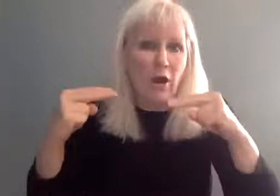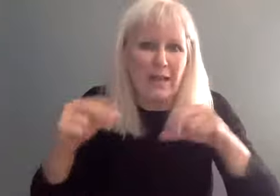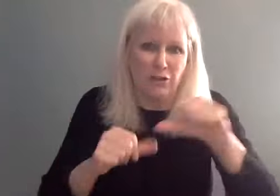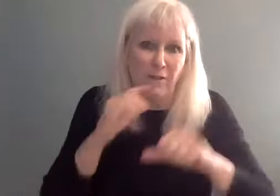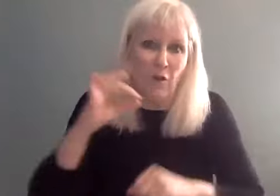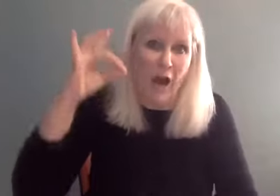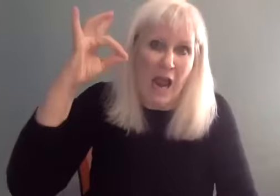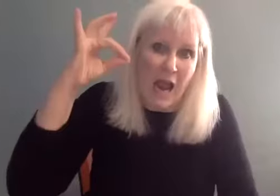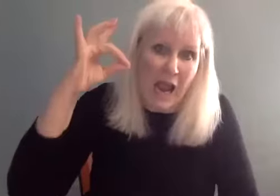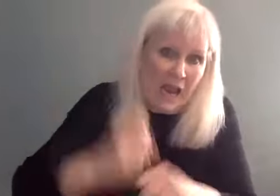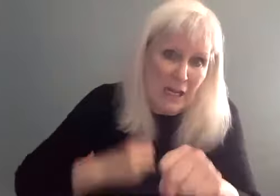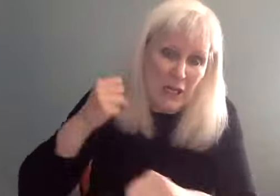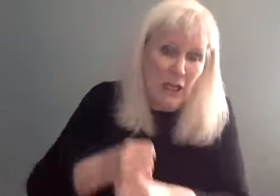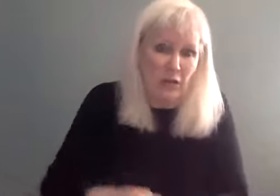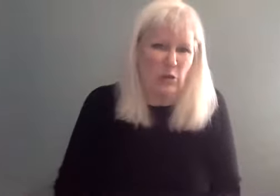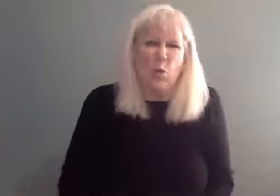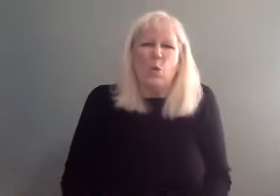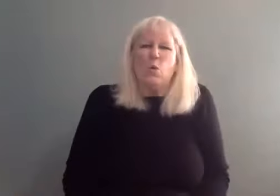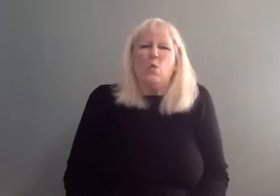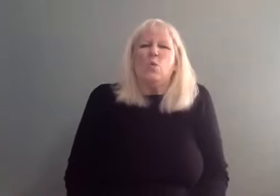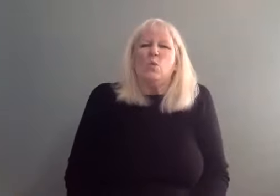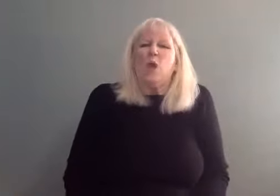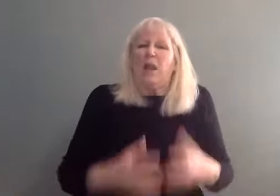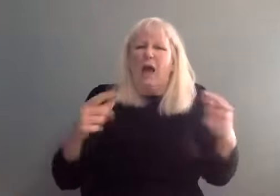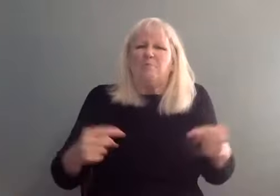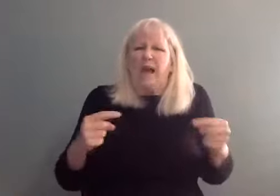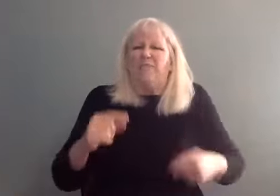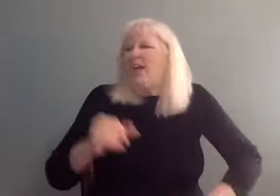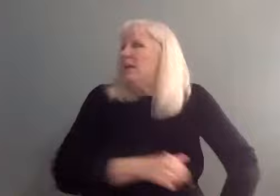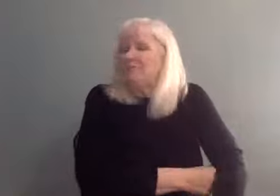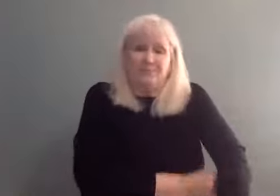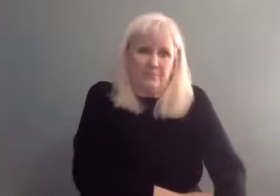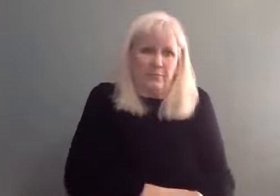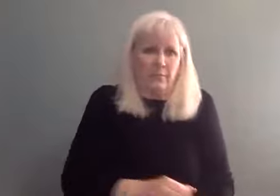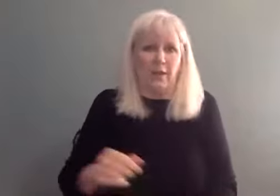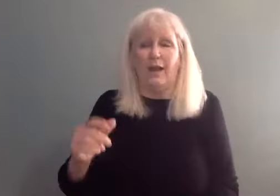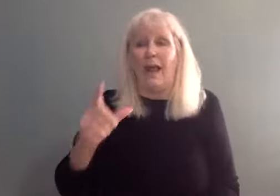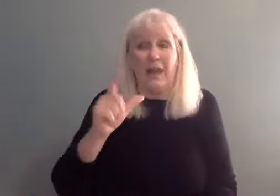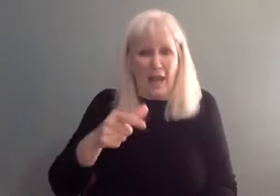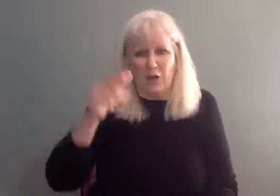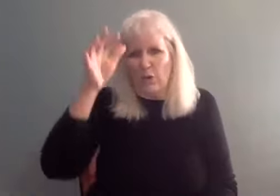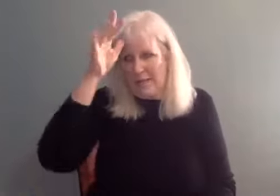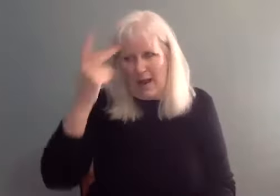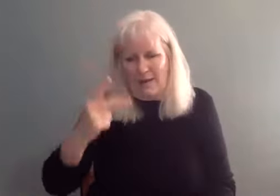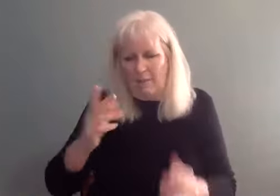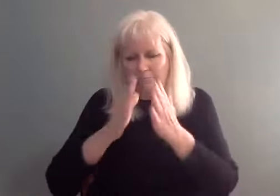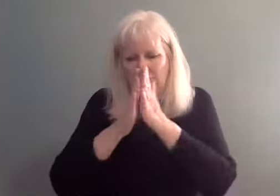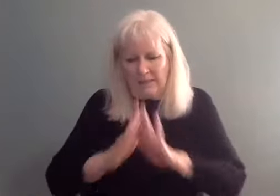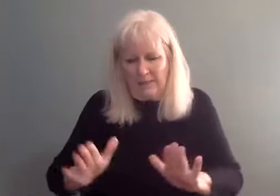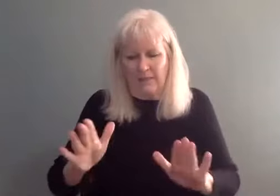big source of my pain. I think that when Dad and I finally got right, I stood up a lot straighter and taller around the male